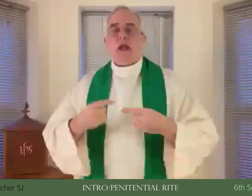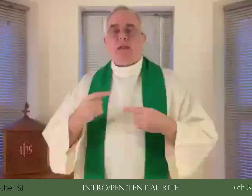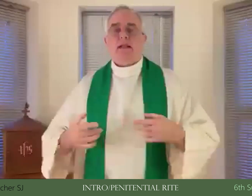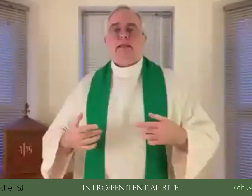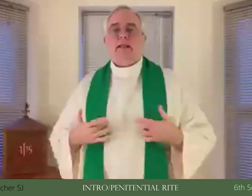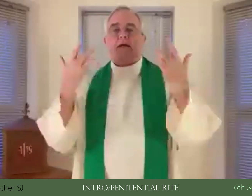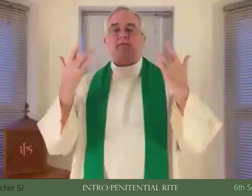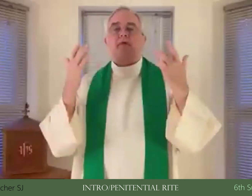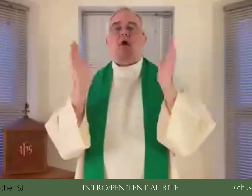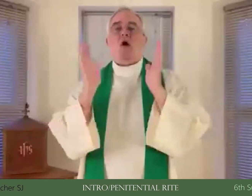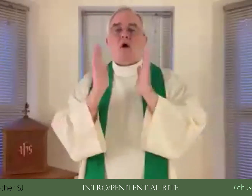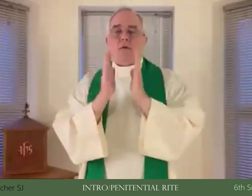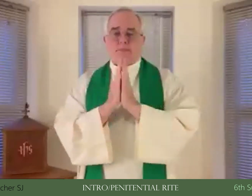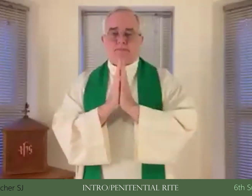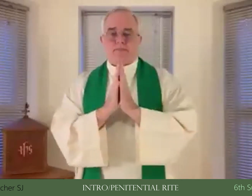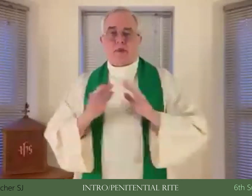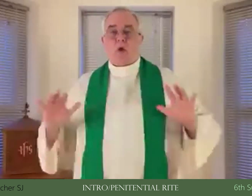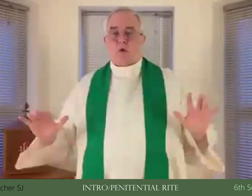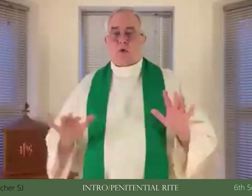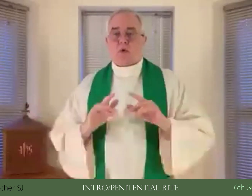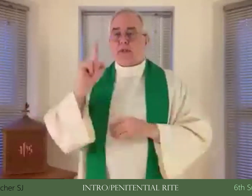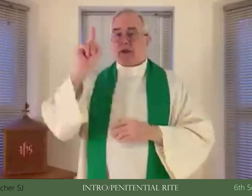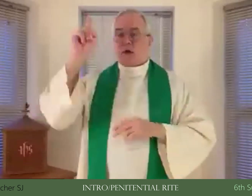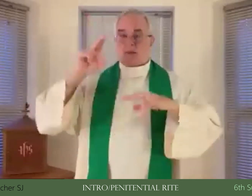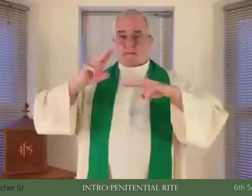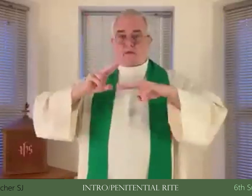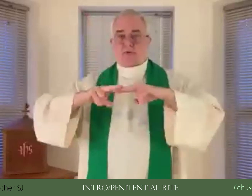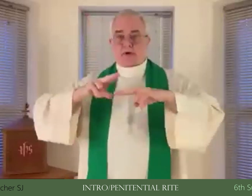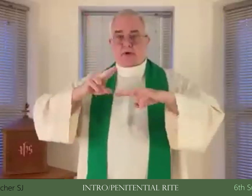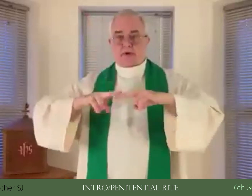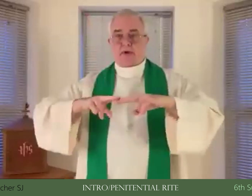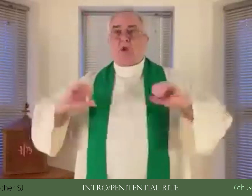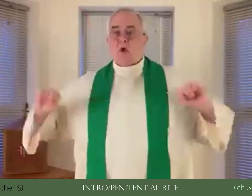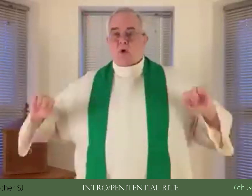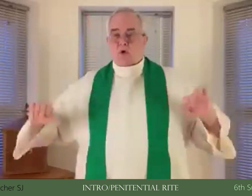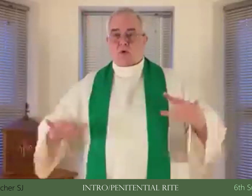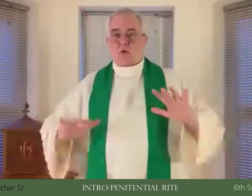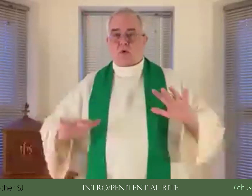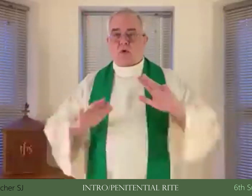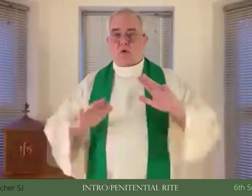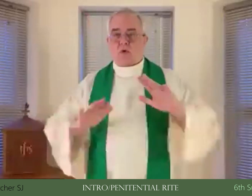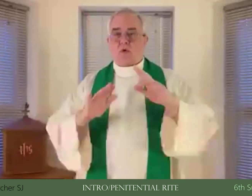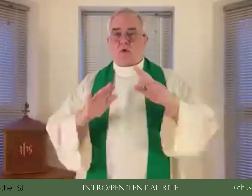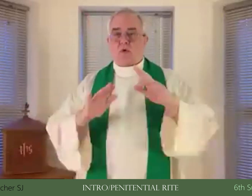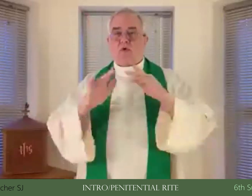life. Amen. Glory to God the Father, glory to God the Son,